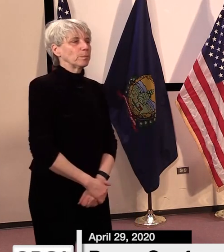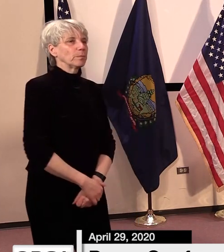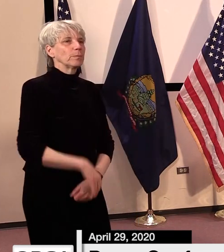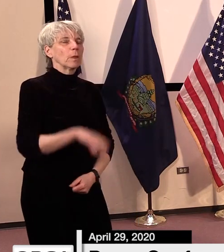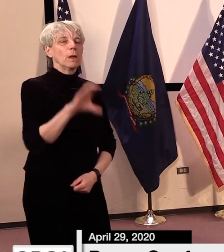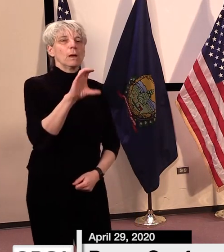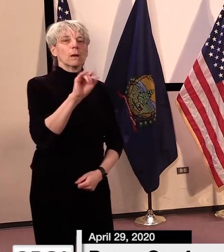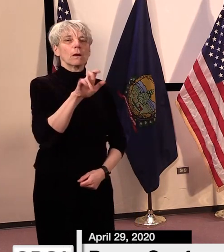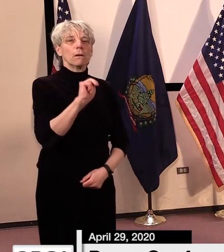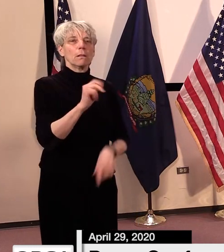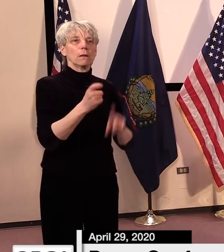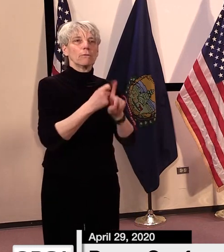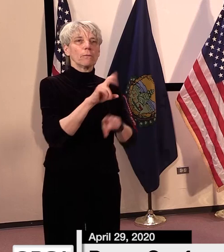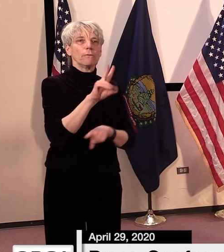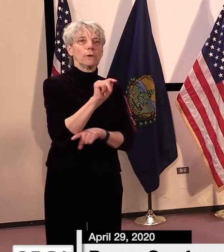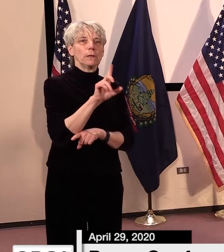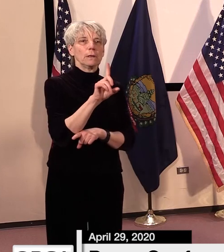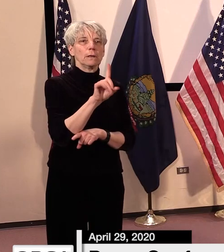Colin VT Digger.